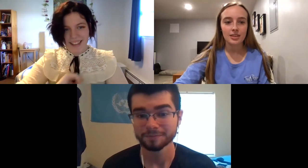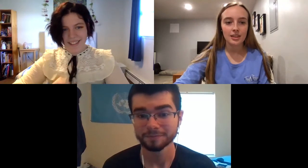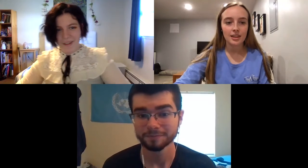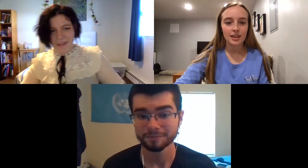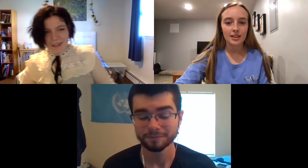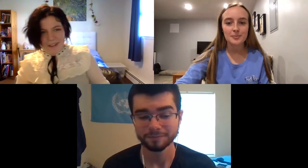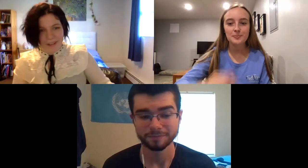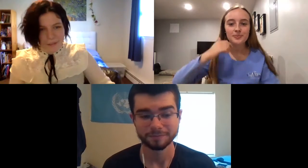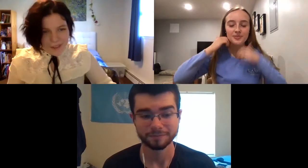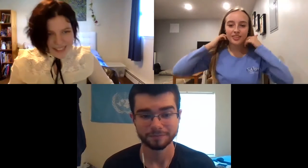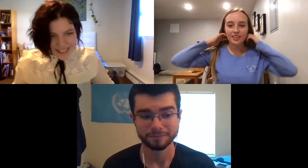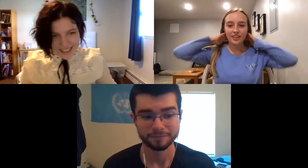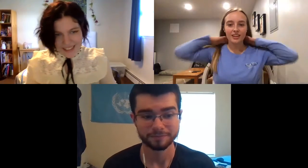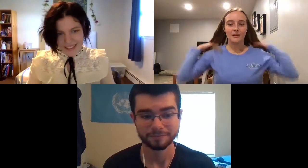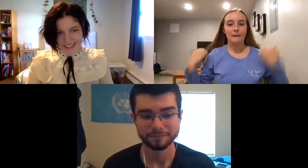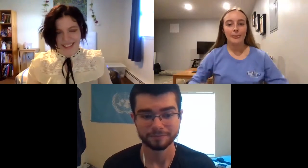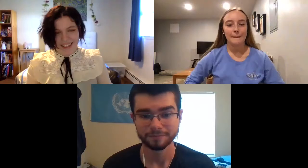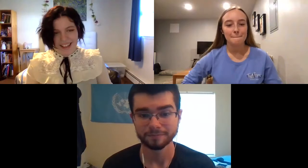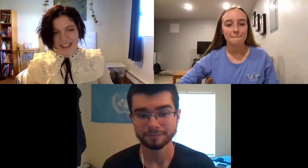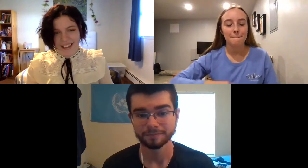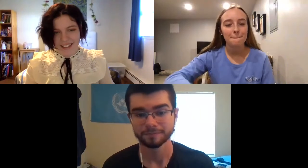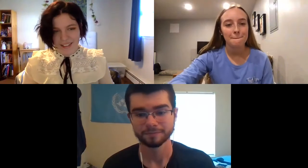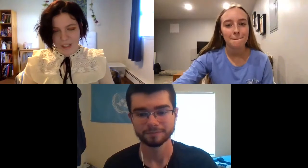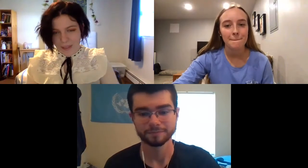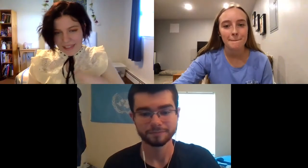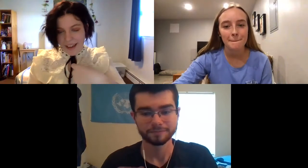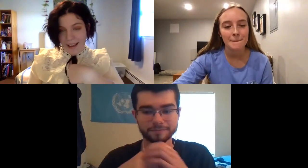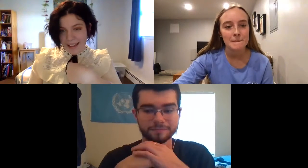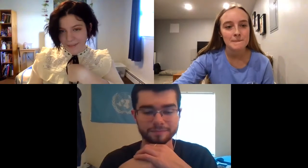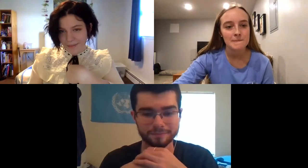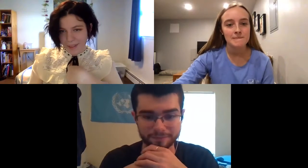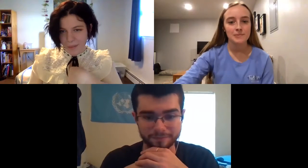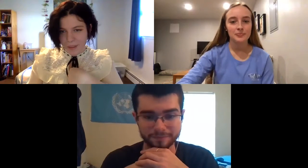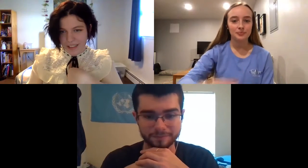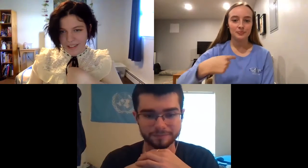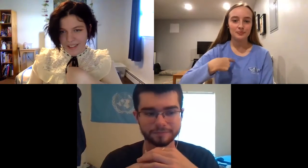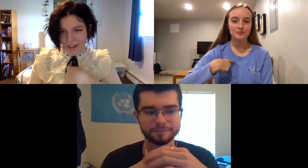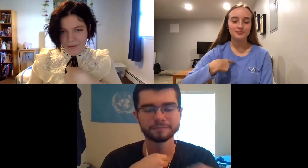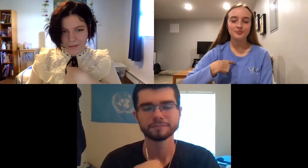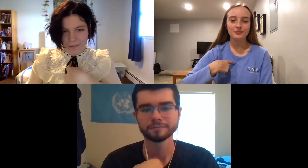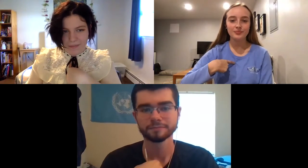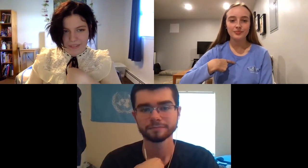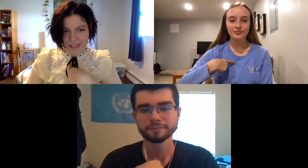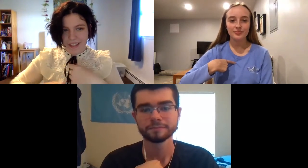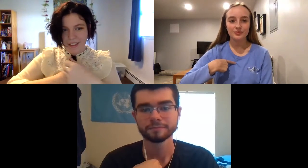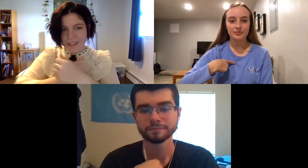Okay, so the first sentence is going to be, I, to point to yourself,